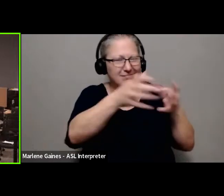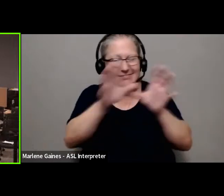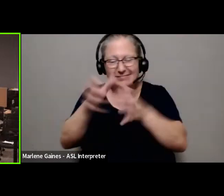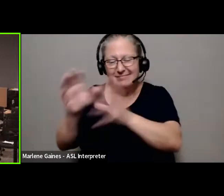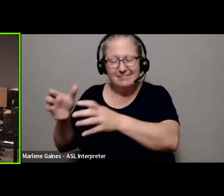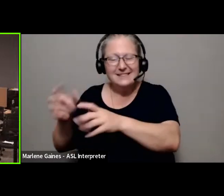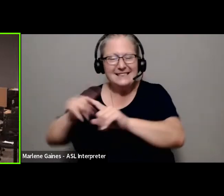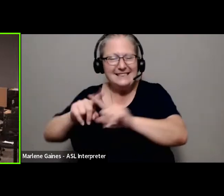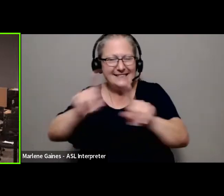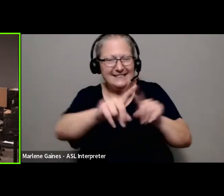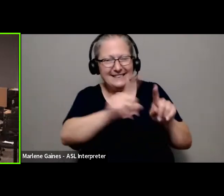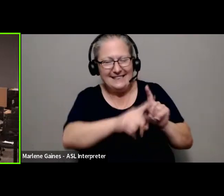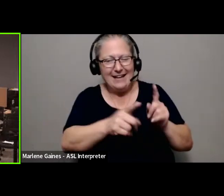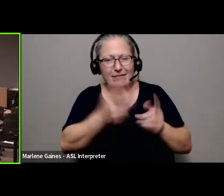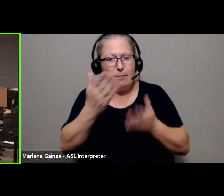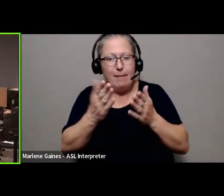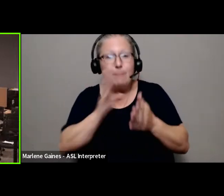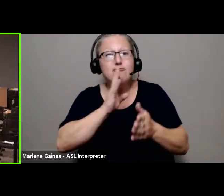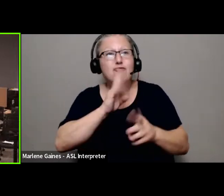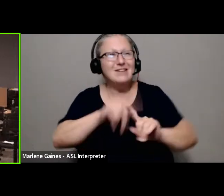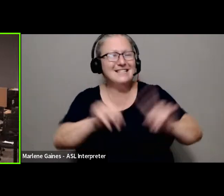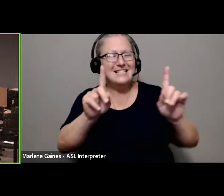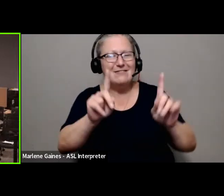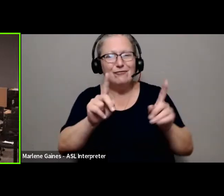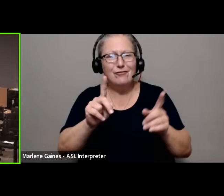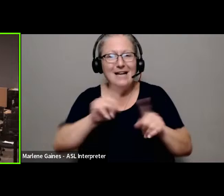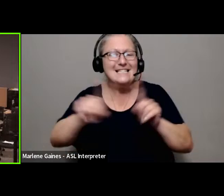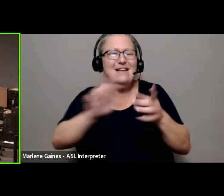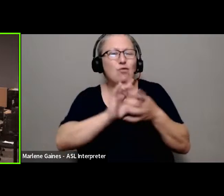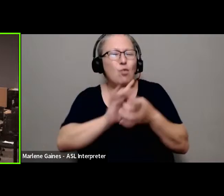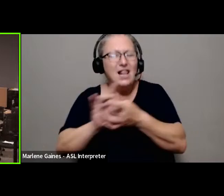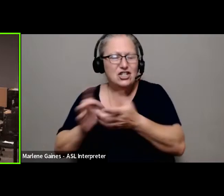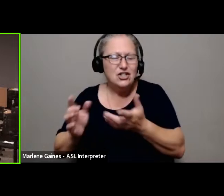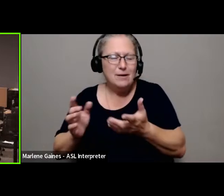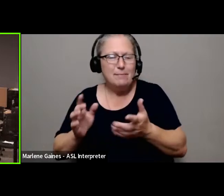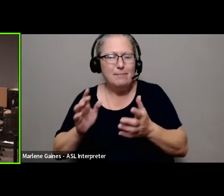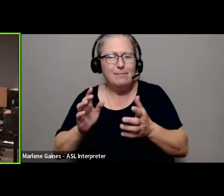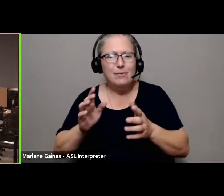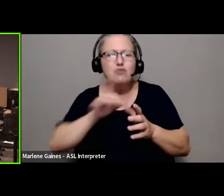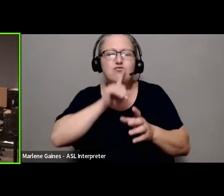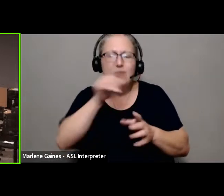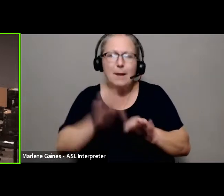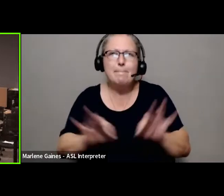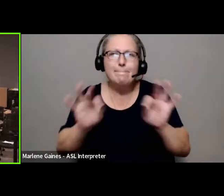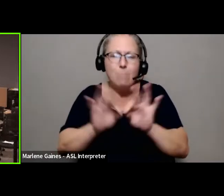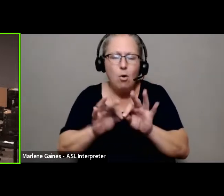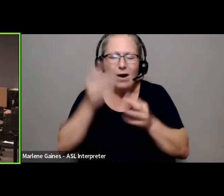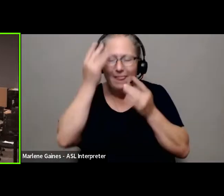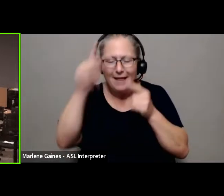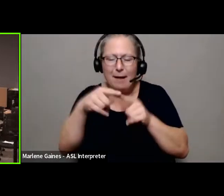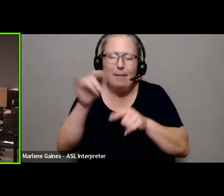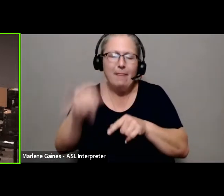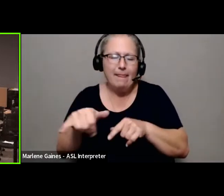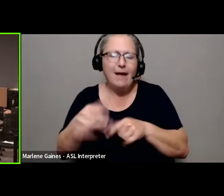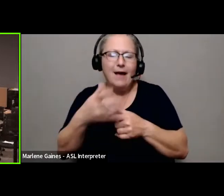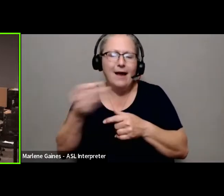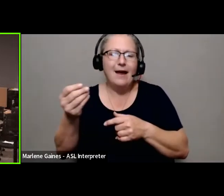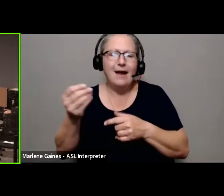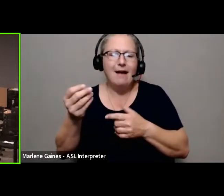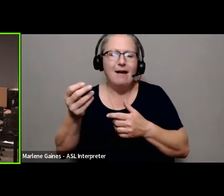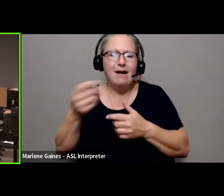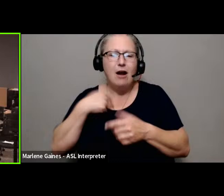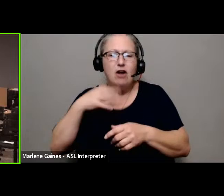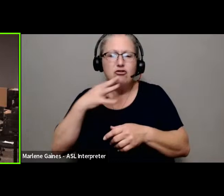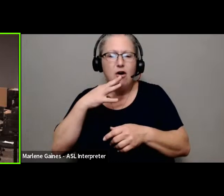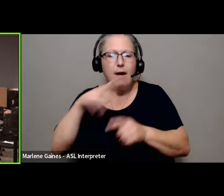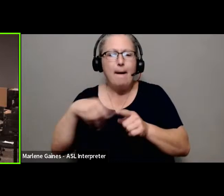contexts, you might use different language and you might have different relationships. And it's really important to be thoughtful about those things. And so we talk